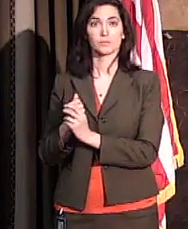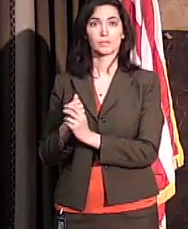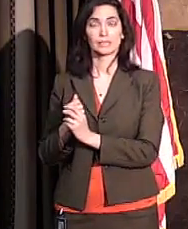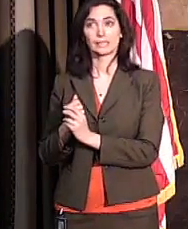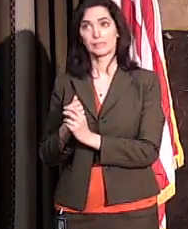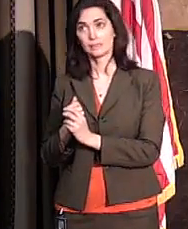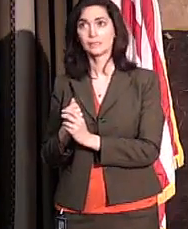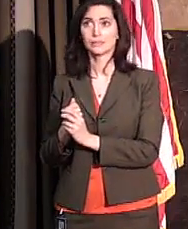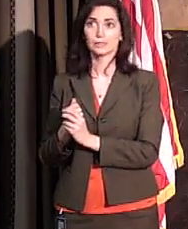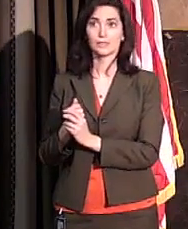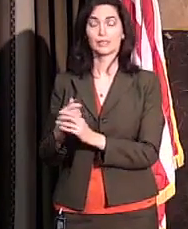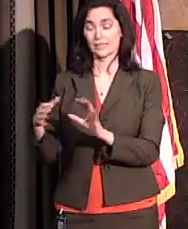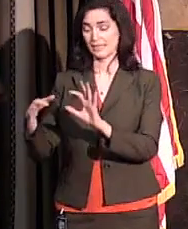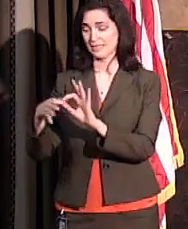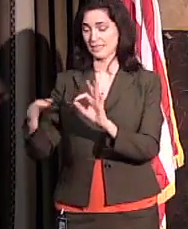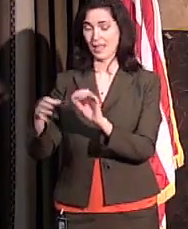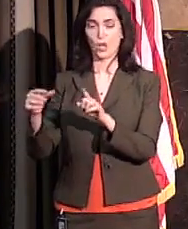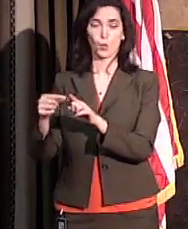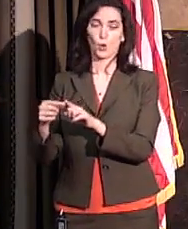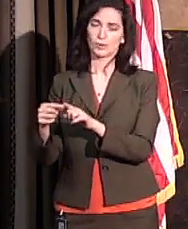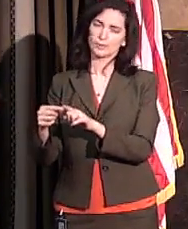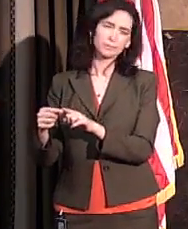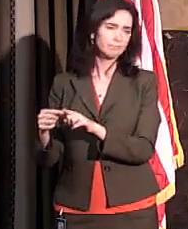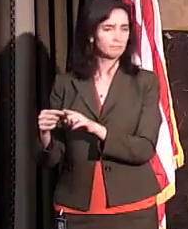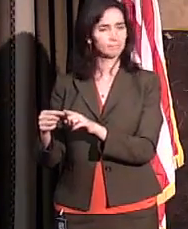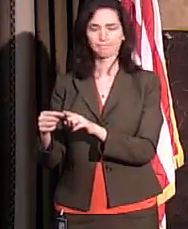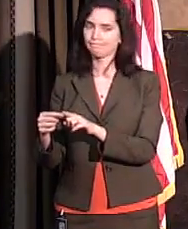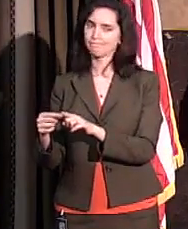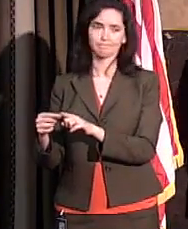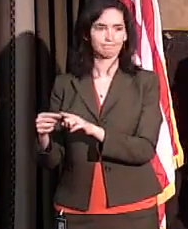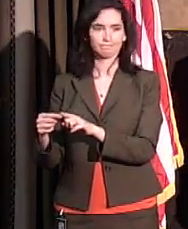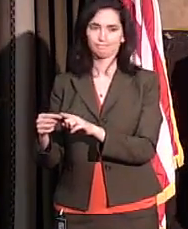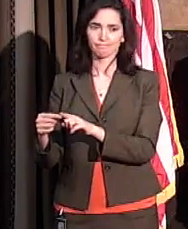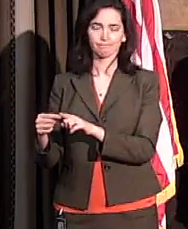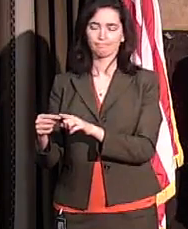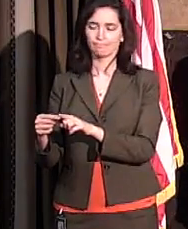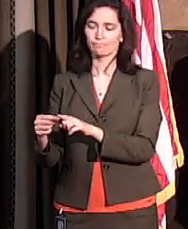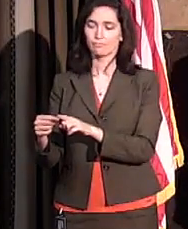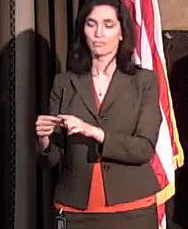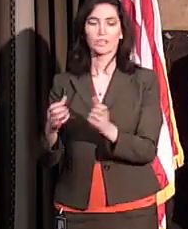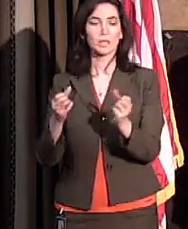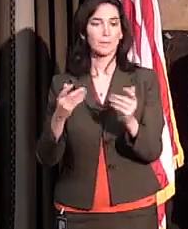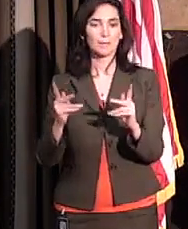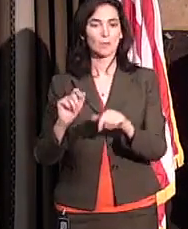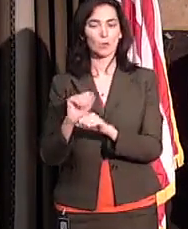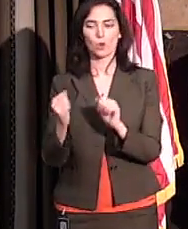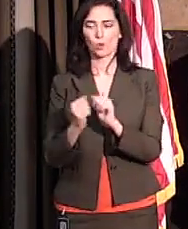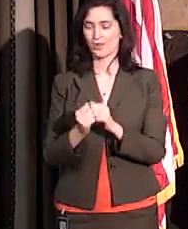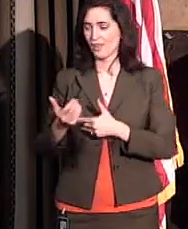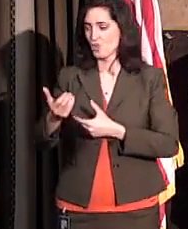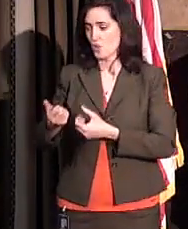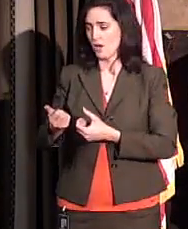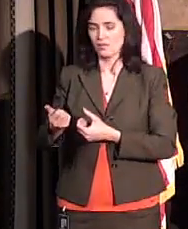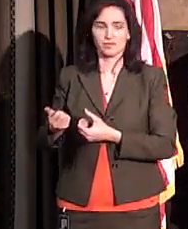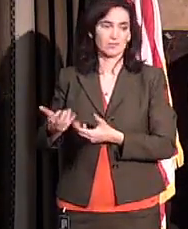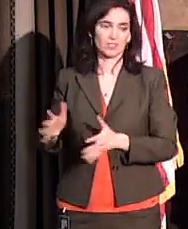unfortunate statements that have caused a significant number of his colleagues to lose confidence in